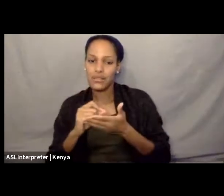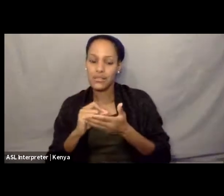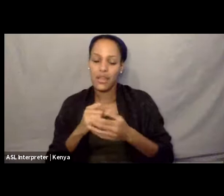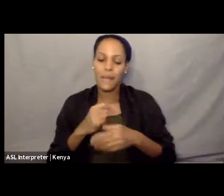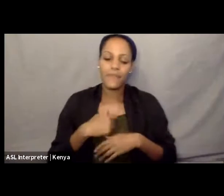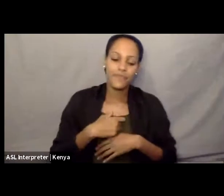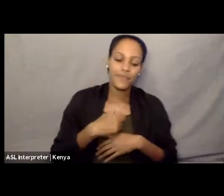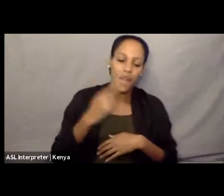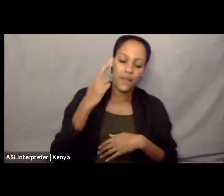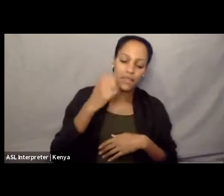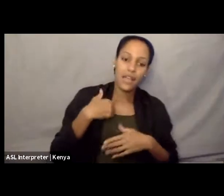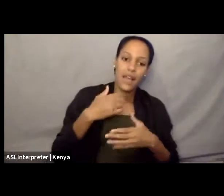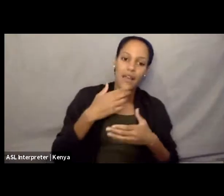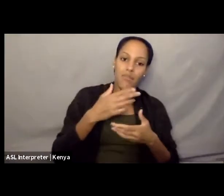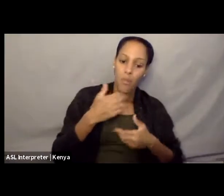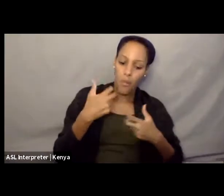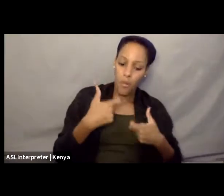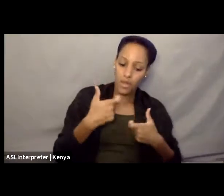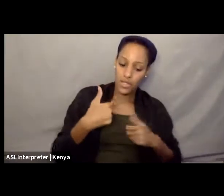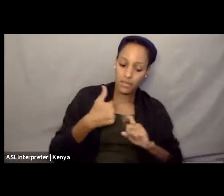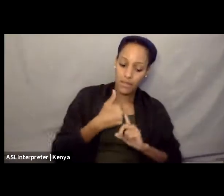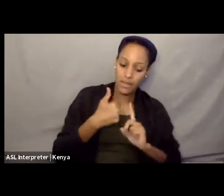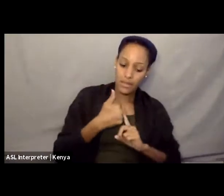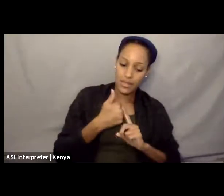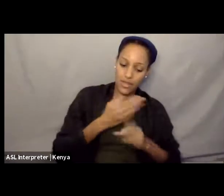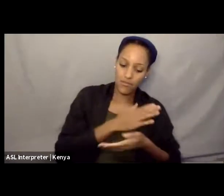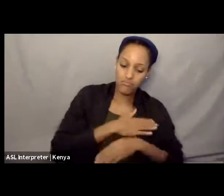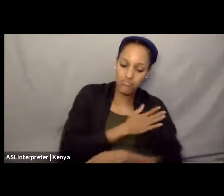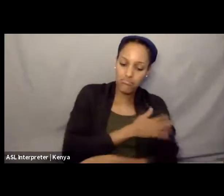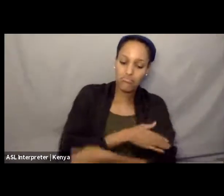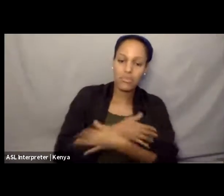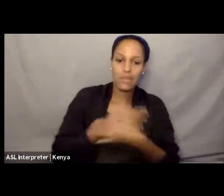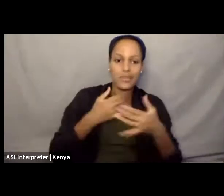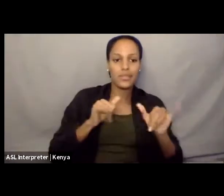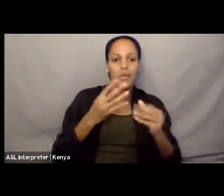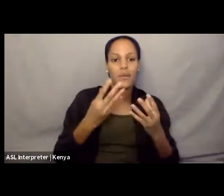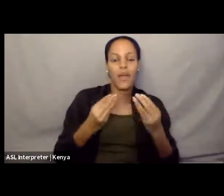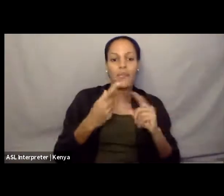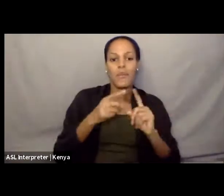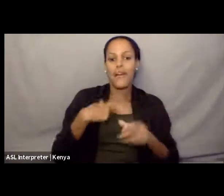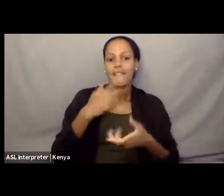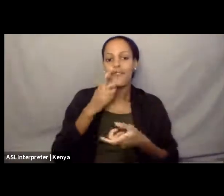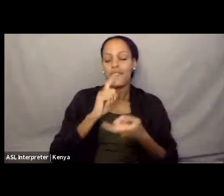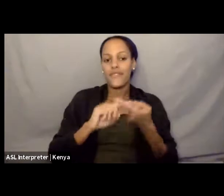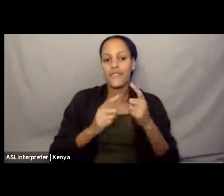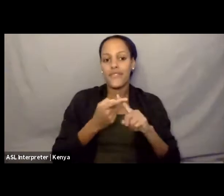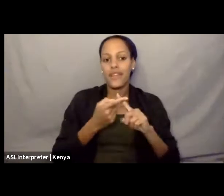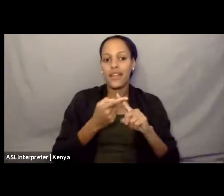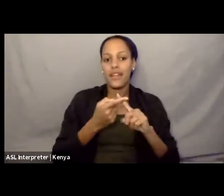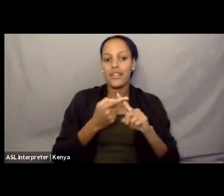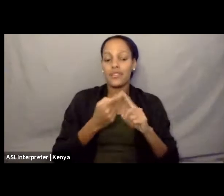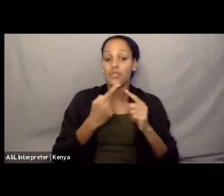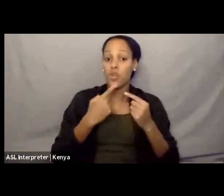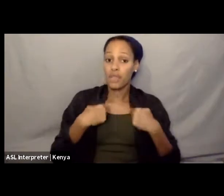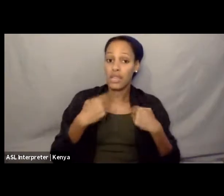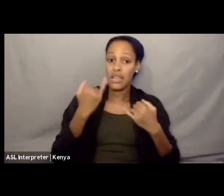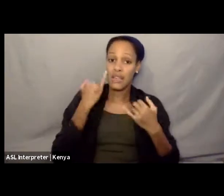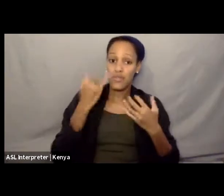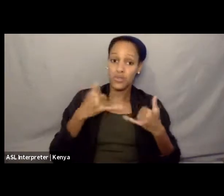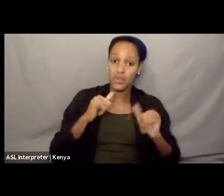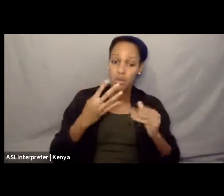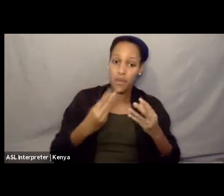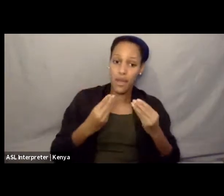rub the oil liberally on my body while I was still wet, which my dear friend recently taught me keep some of the moisture in. I